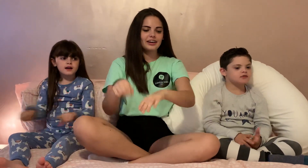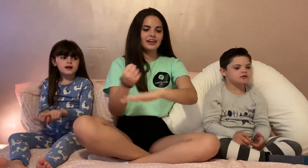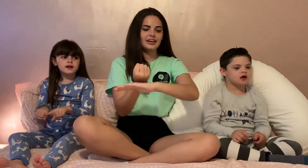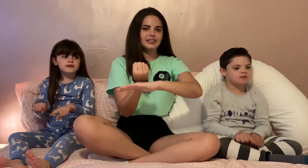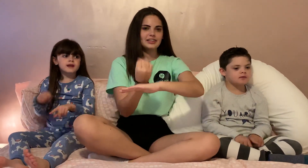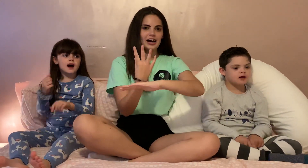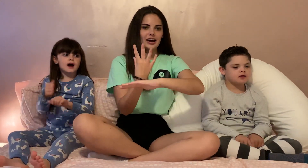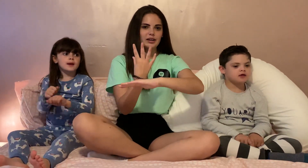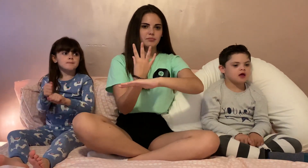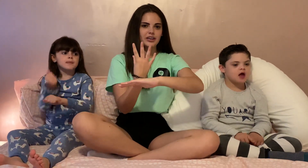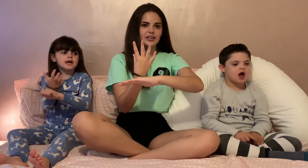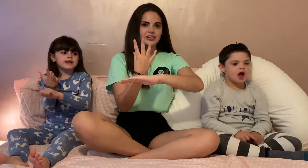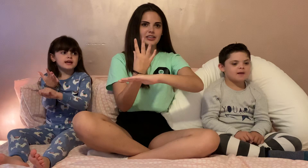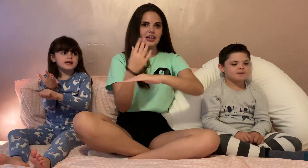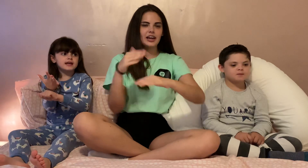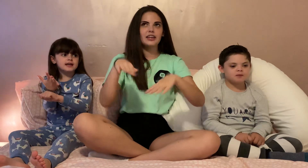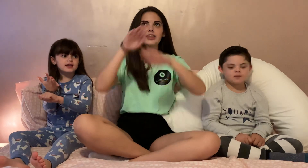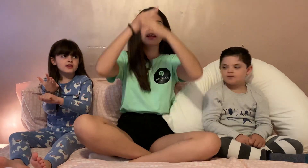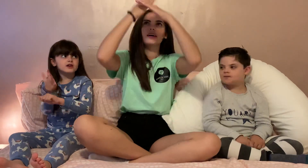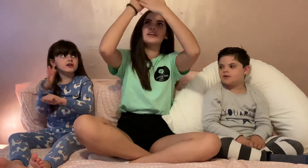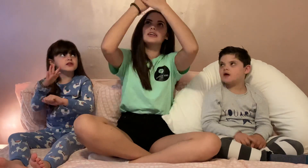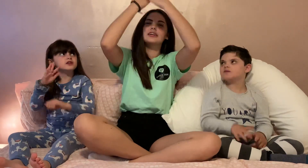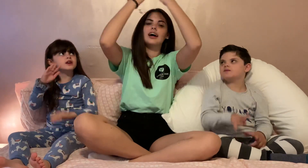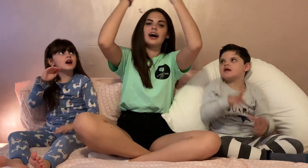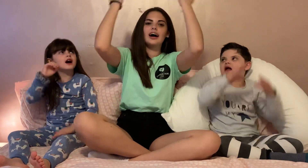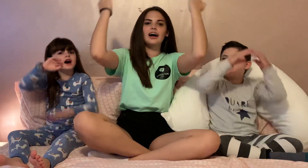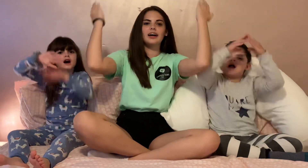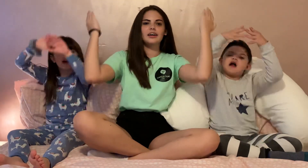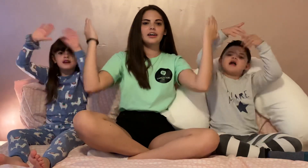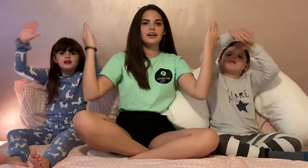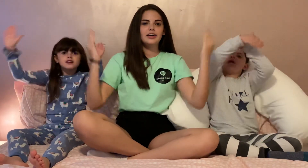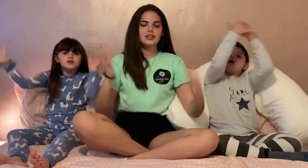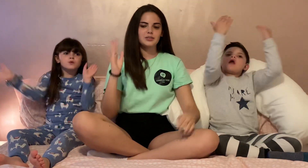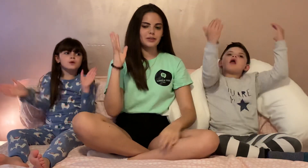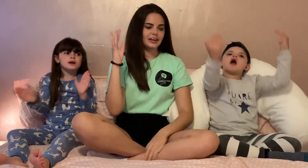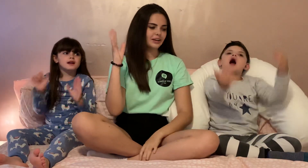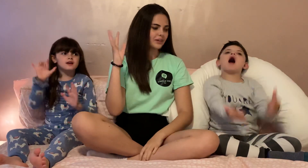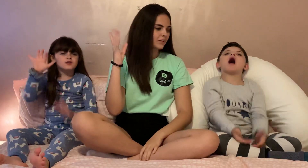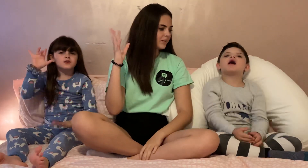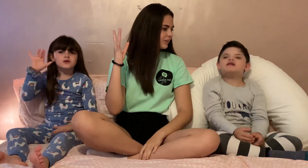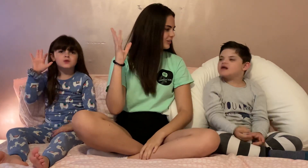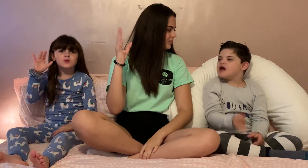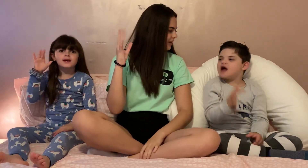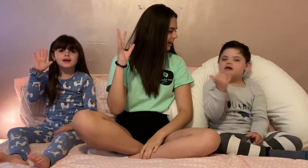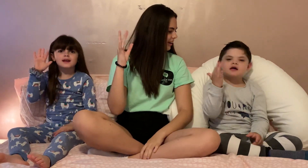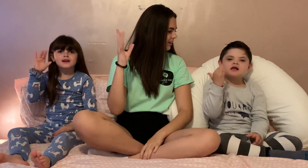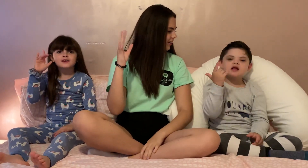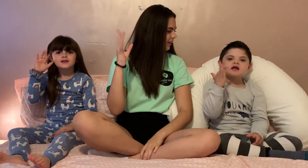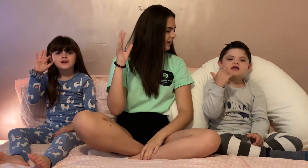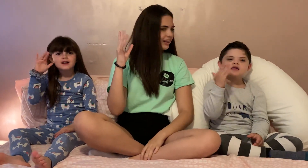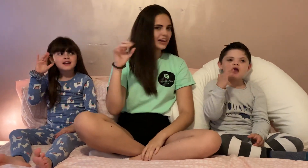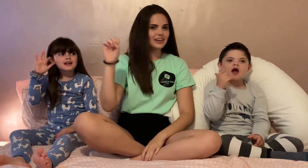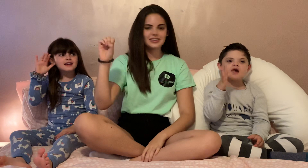a diamond in the sky. Twinkle, twinkle,